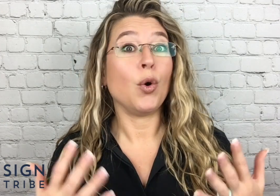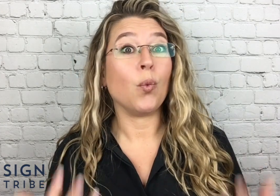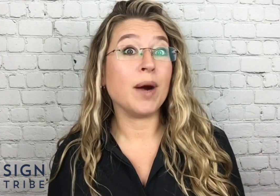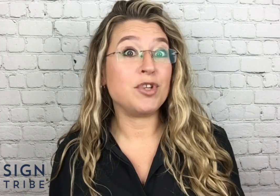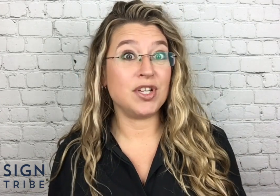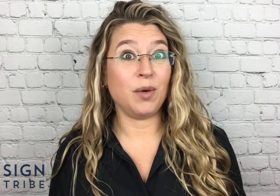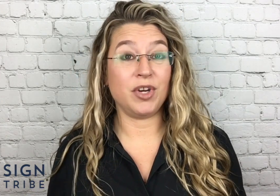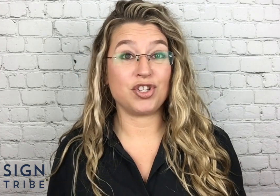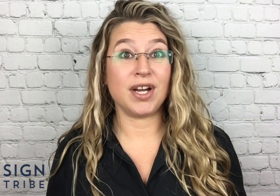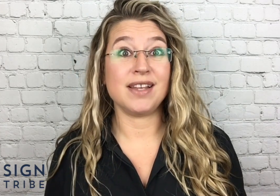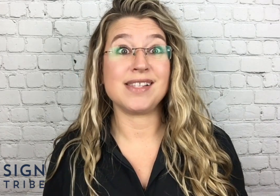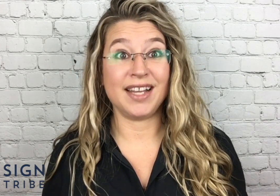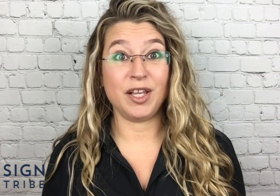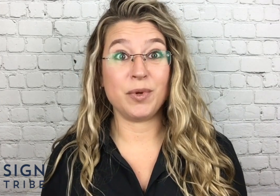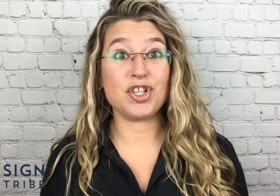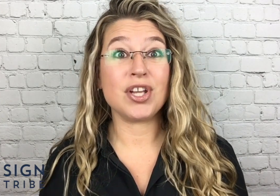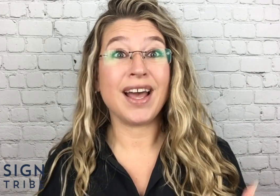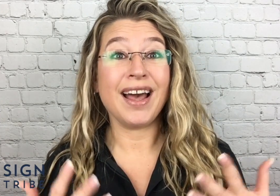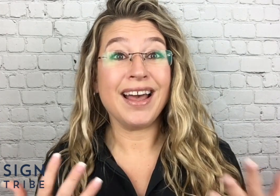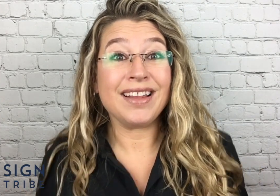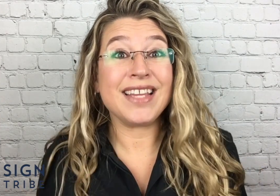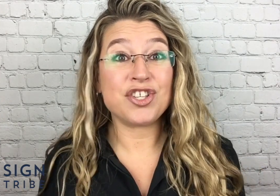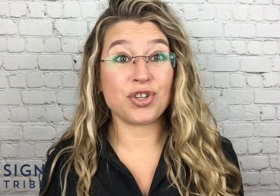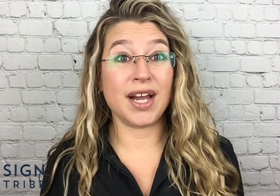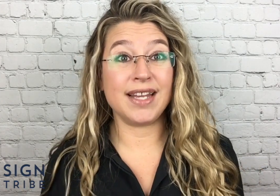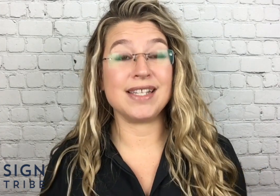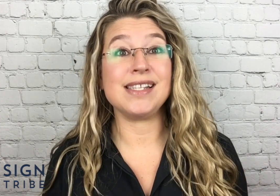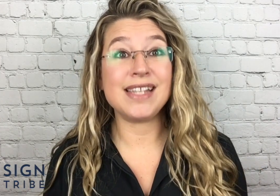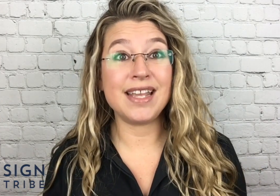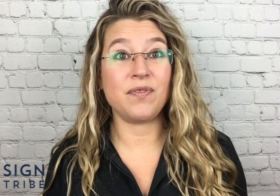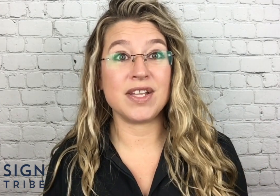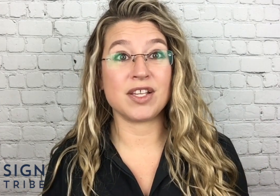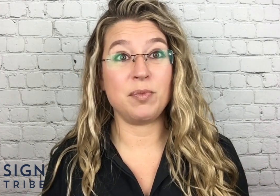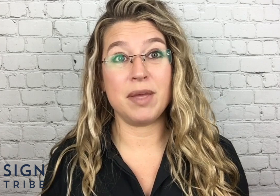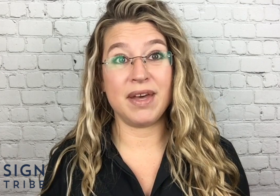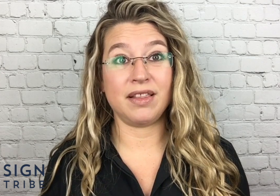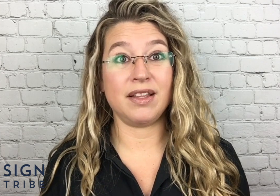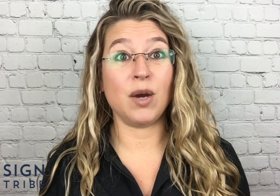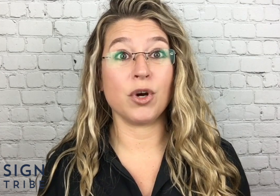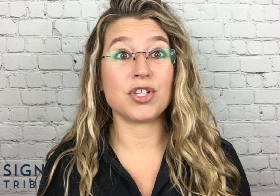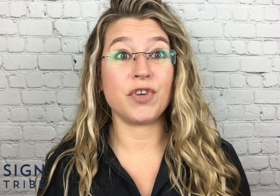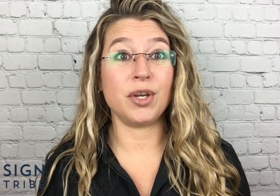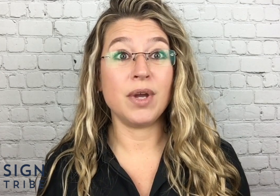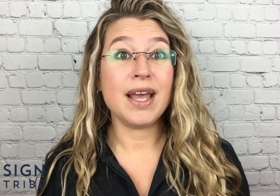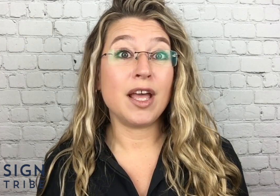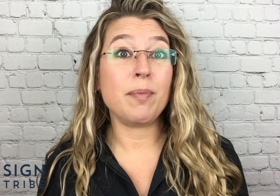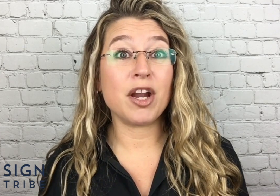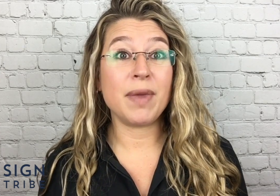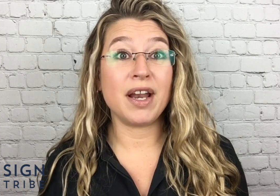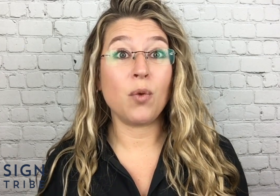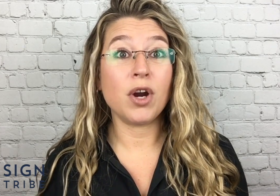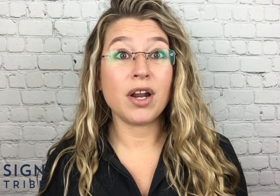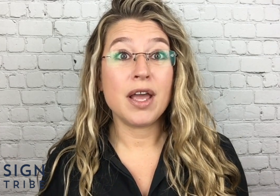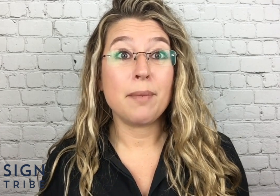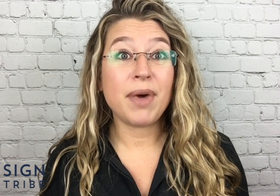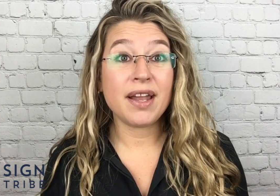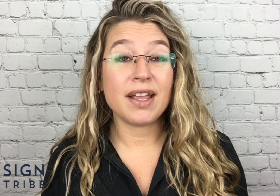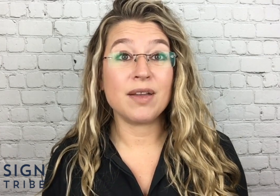would you not want to try sign language? At least try it to see if that's going to be a method that works for you. It may or may not work, but it will